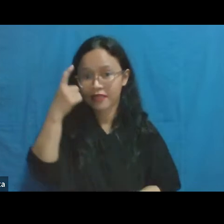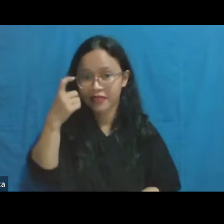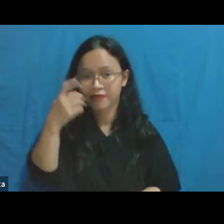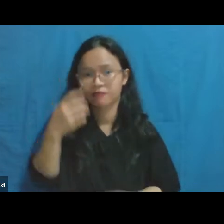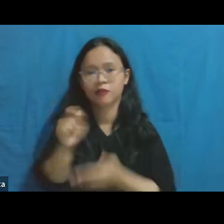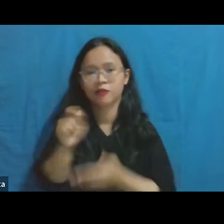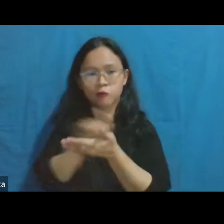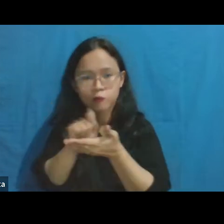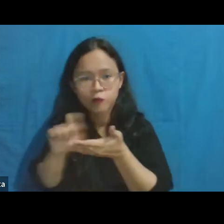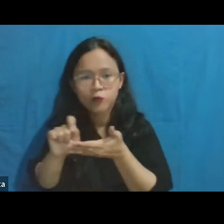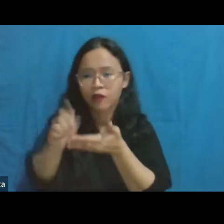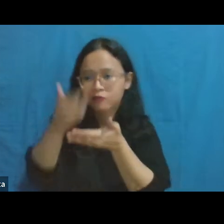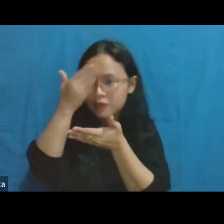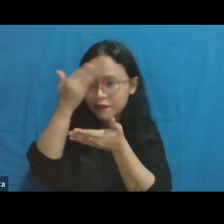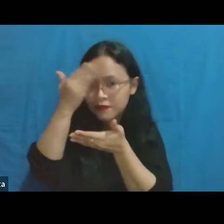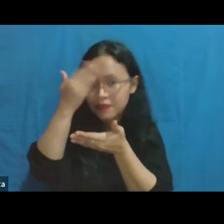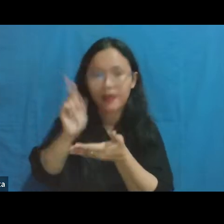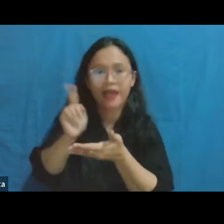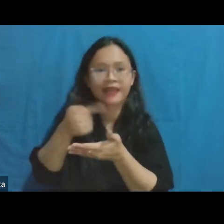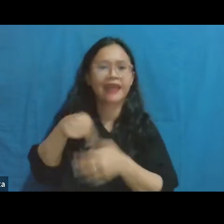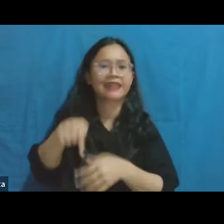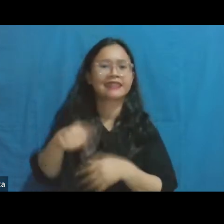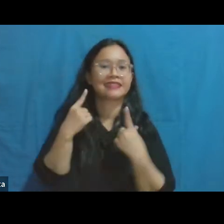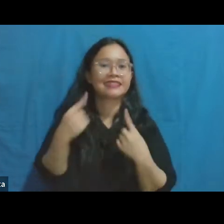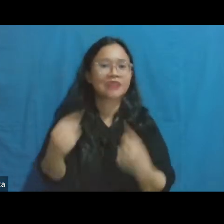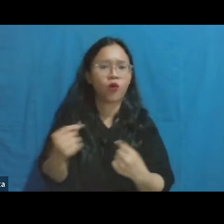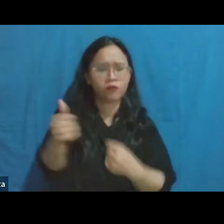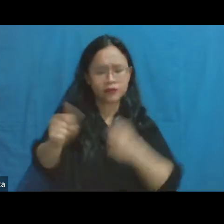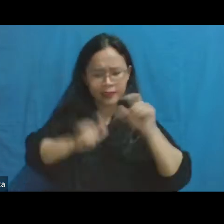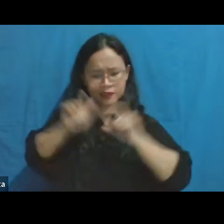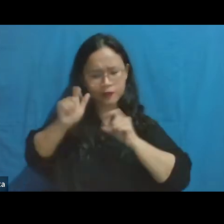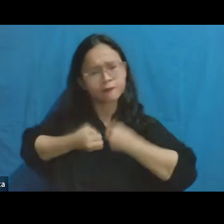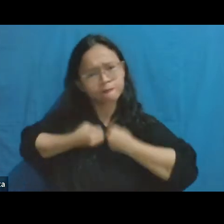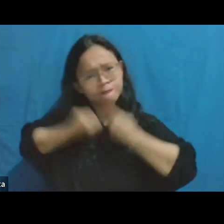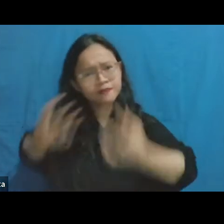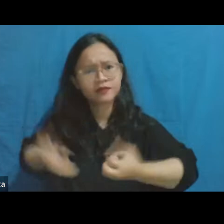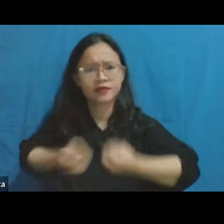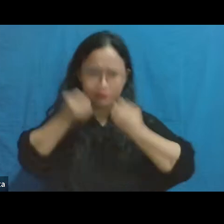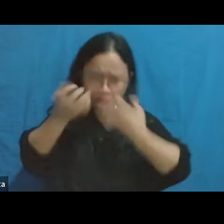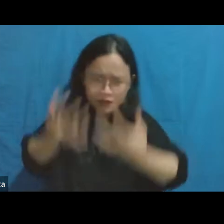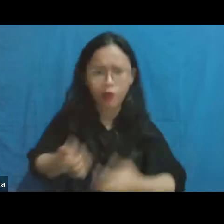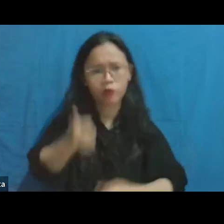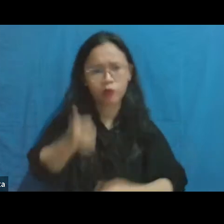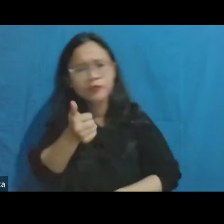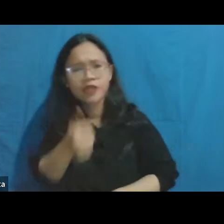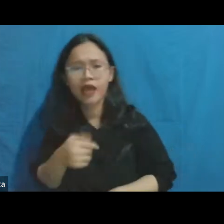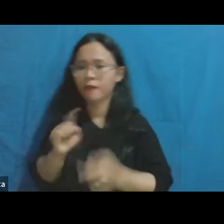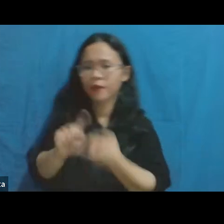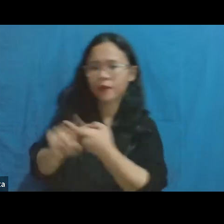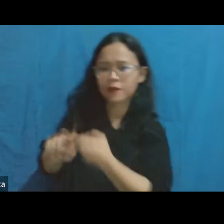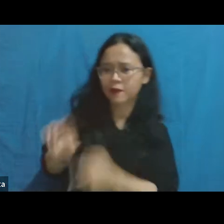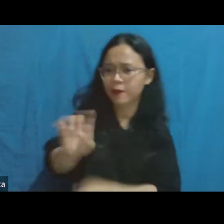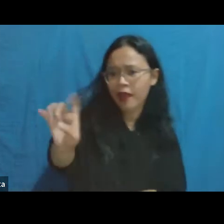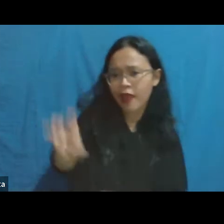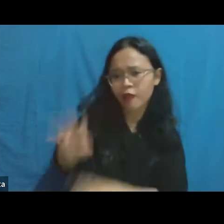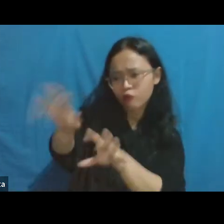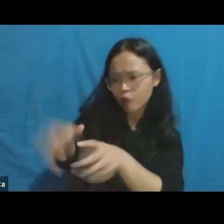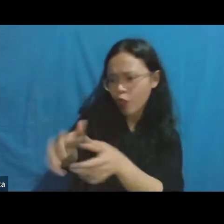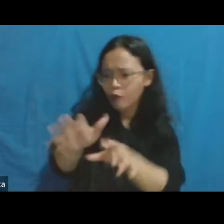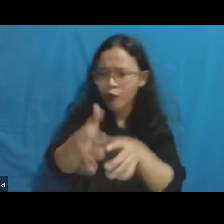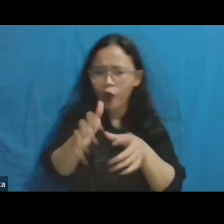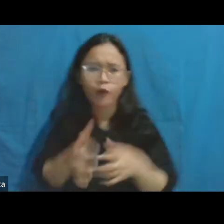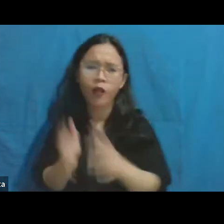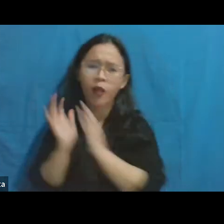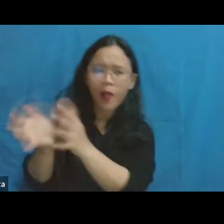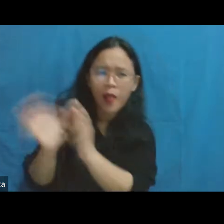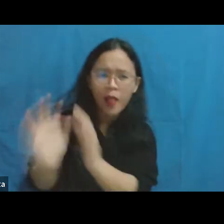can express, I can gather with my friends, we can talk, and also we can, whenever